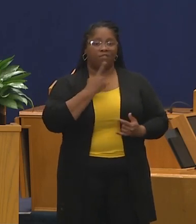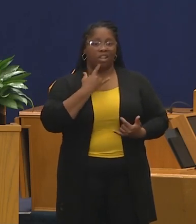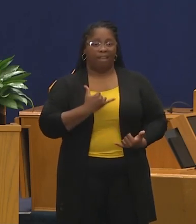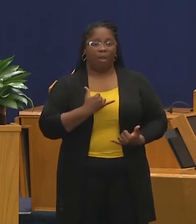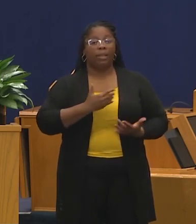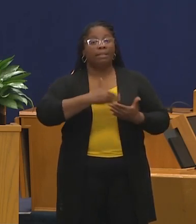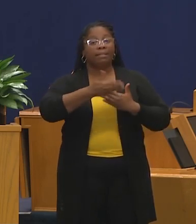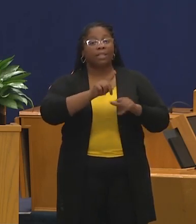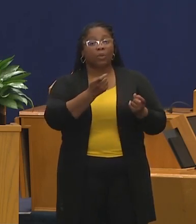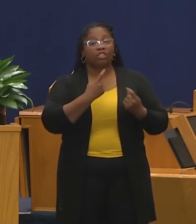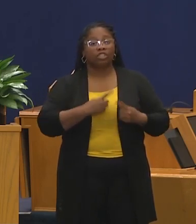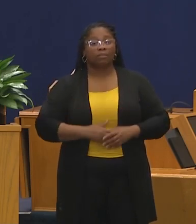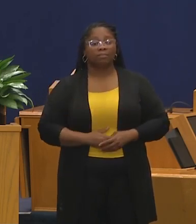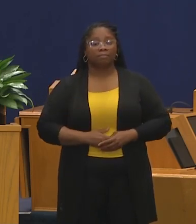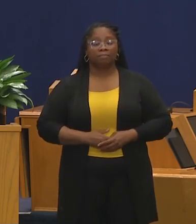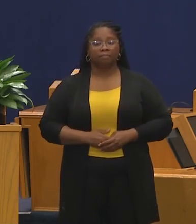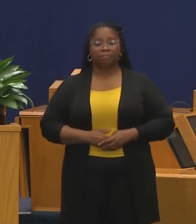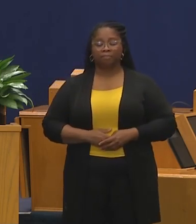question, please.